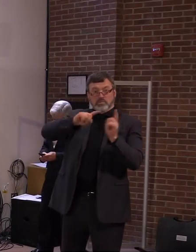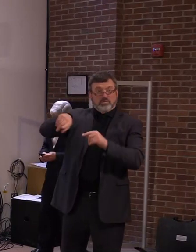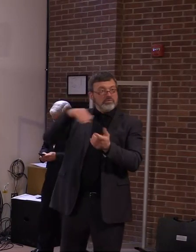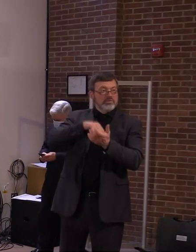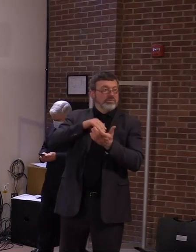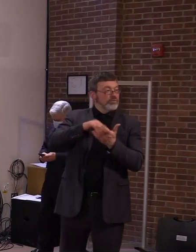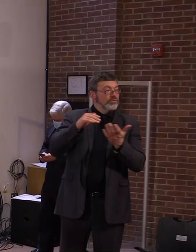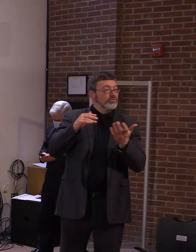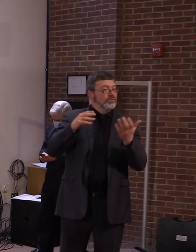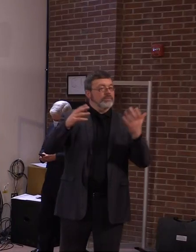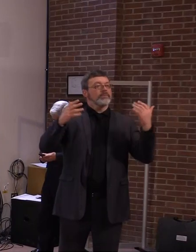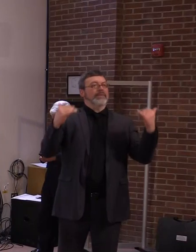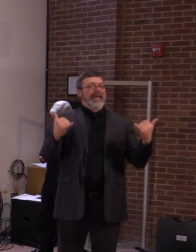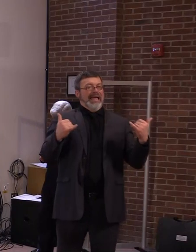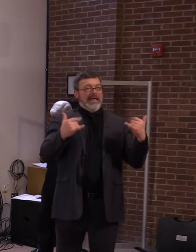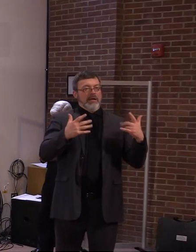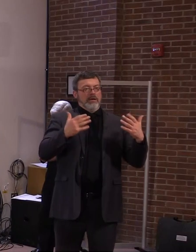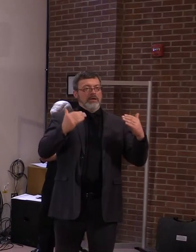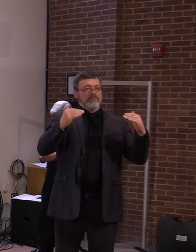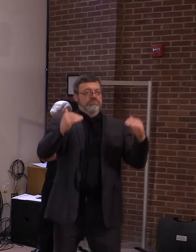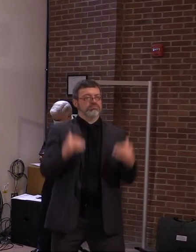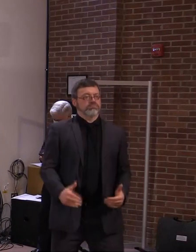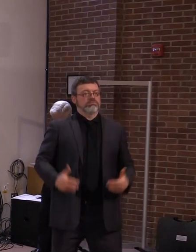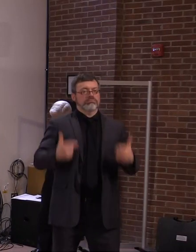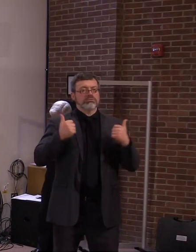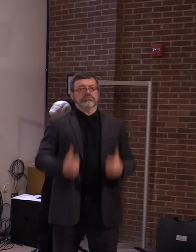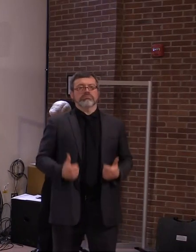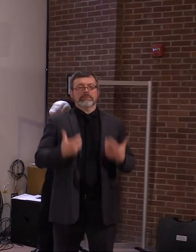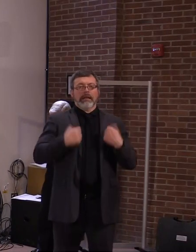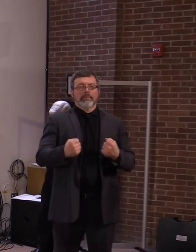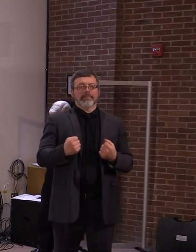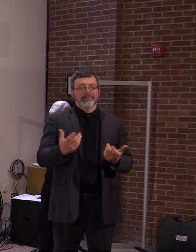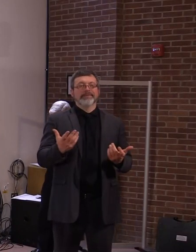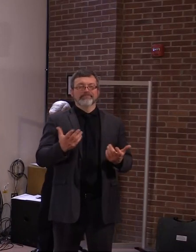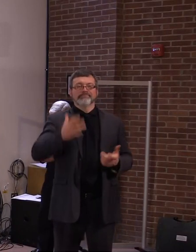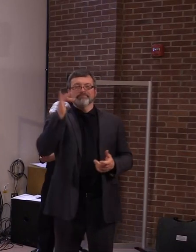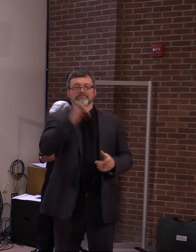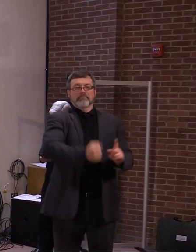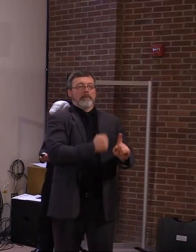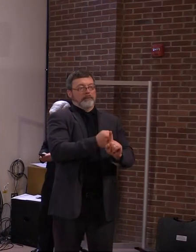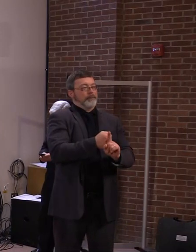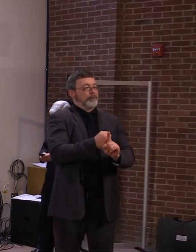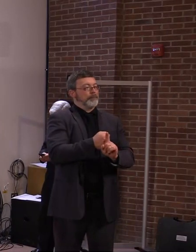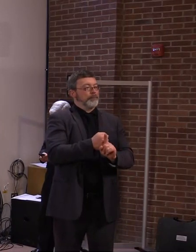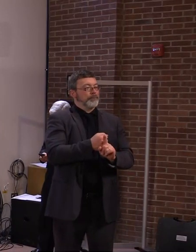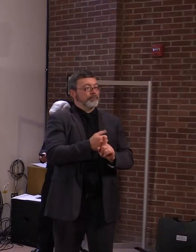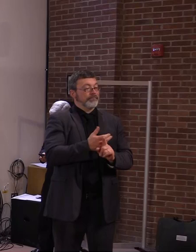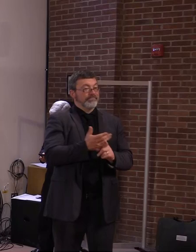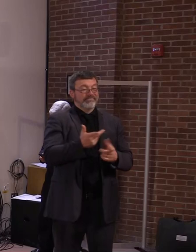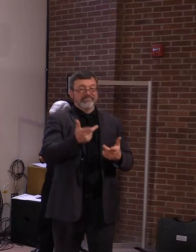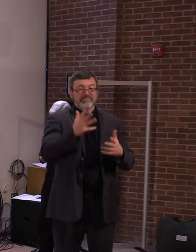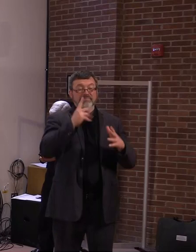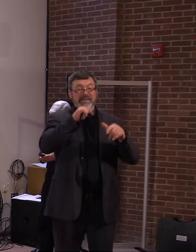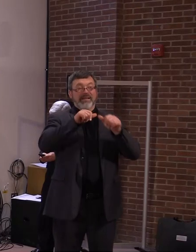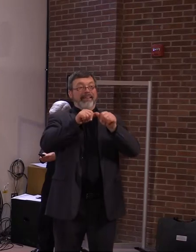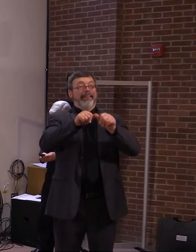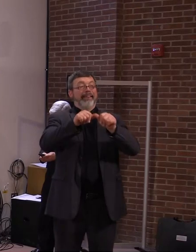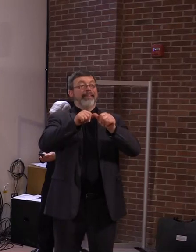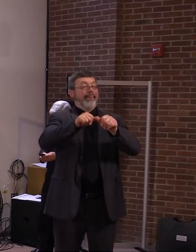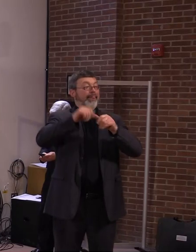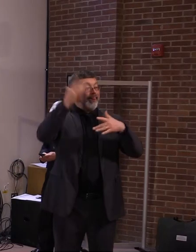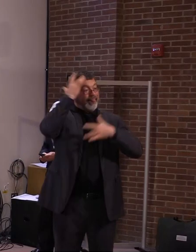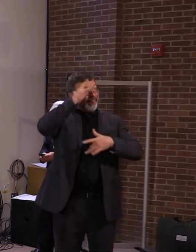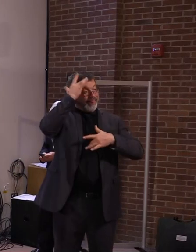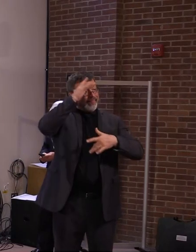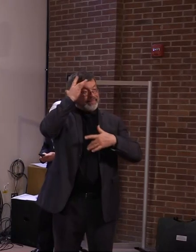care, all of those things have contributed to chronic disease becoming very significant in Vermont